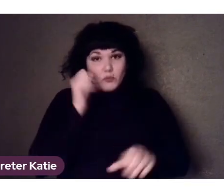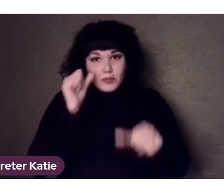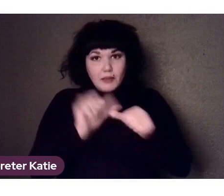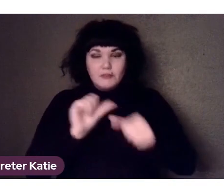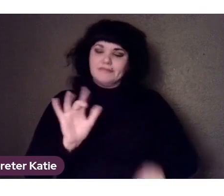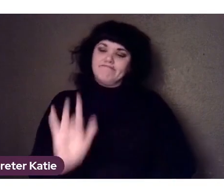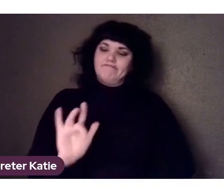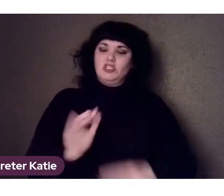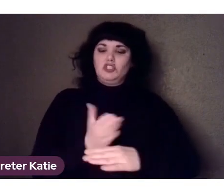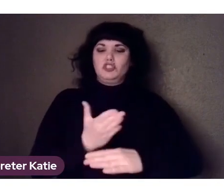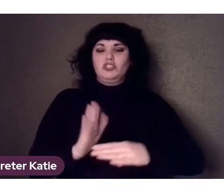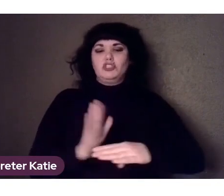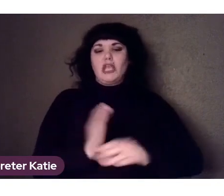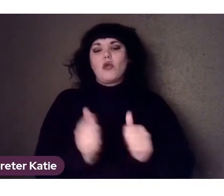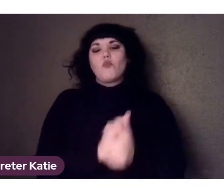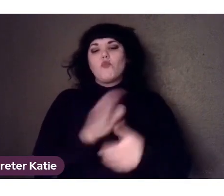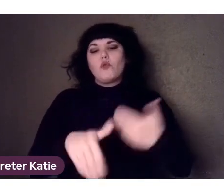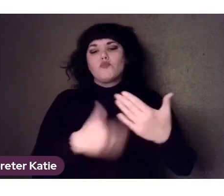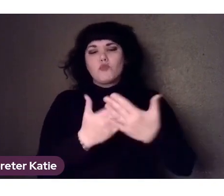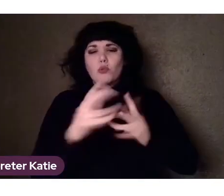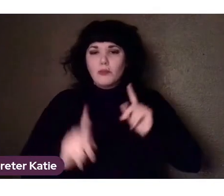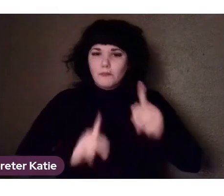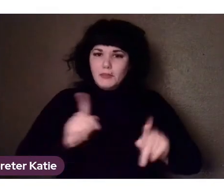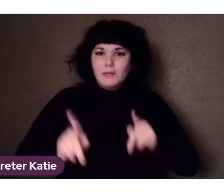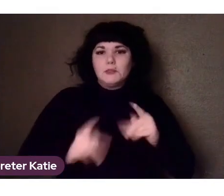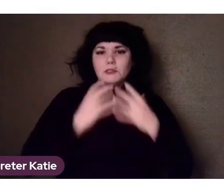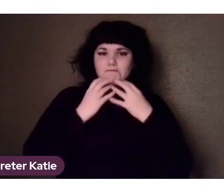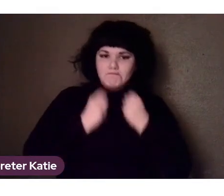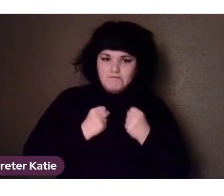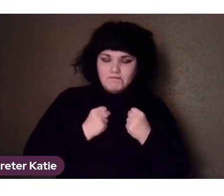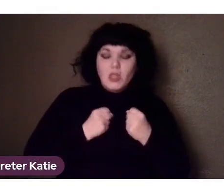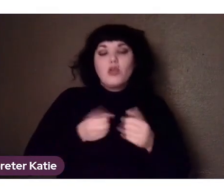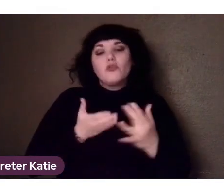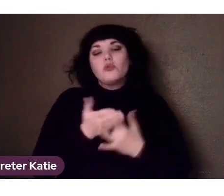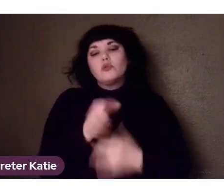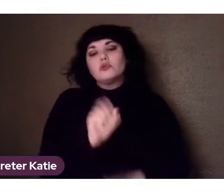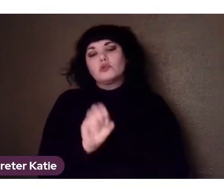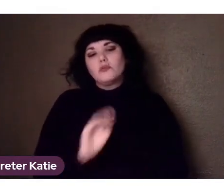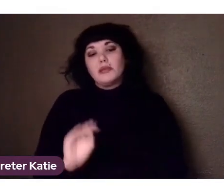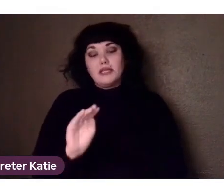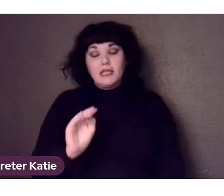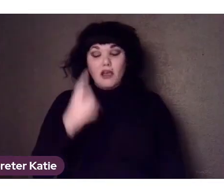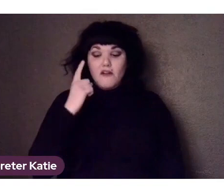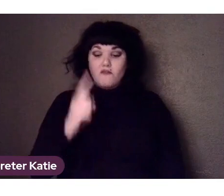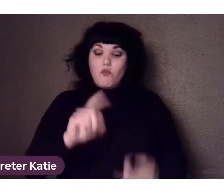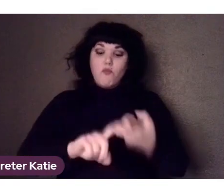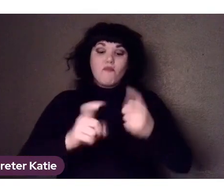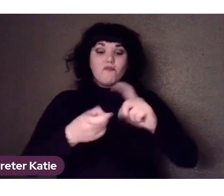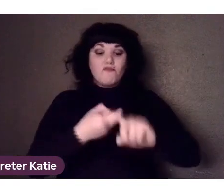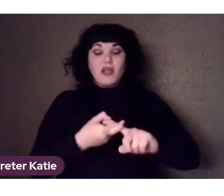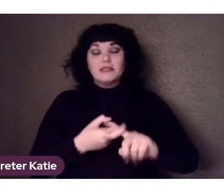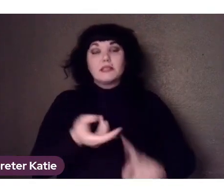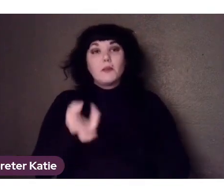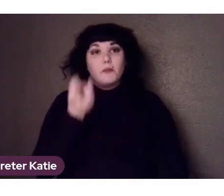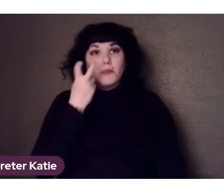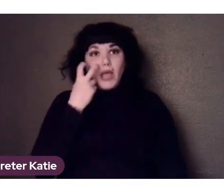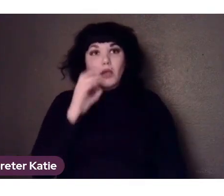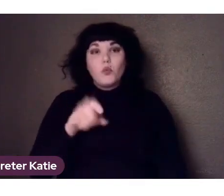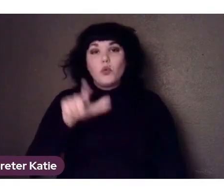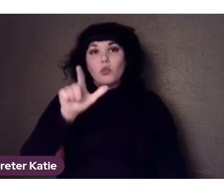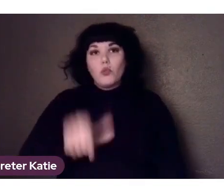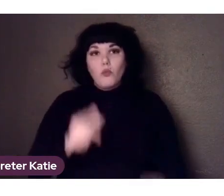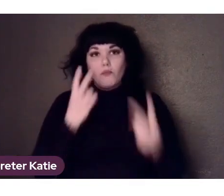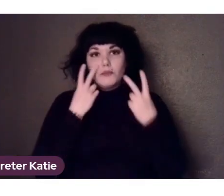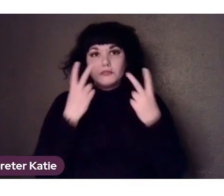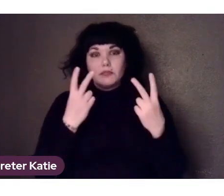ones and friends on social media. For my friends who are blind or who have low visibility, I'm just going to share